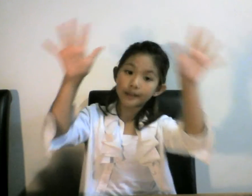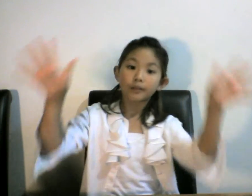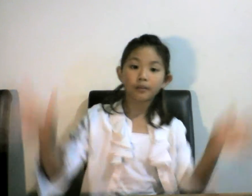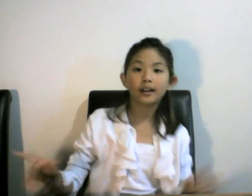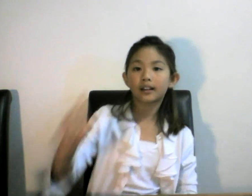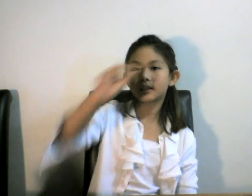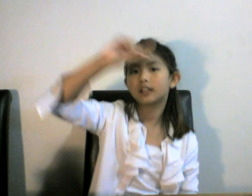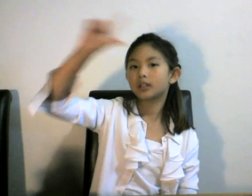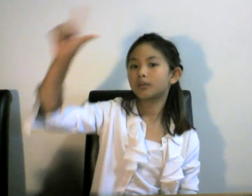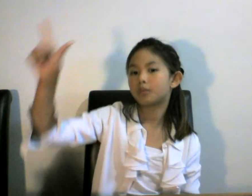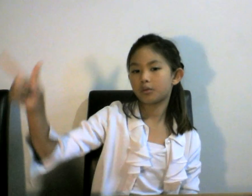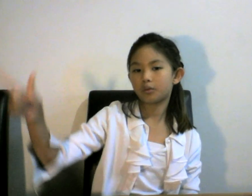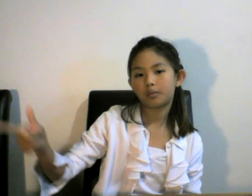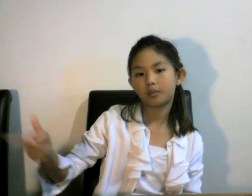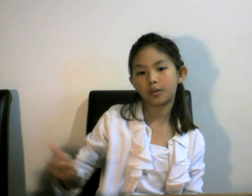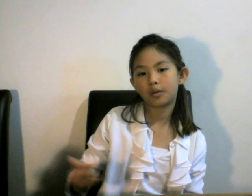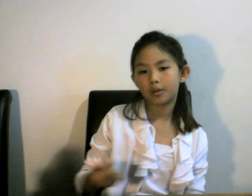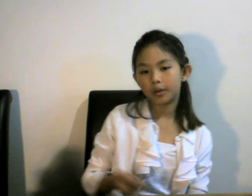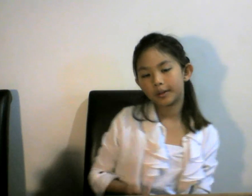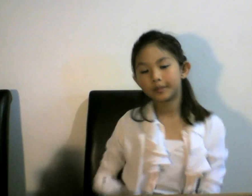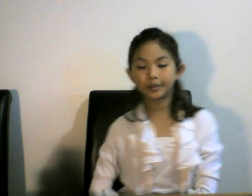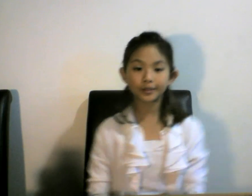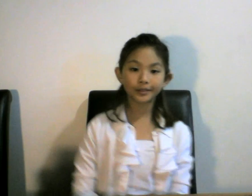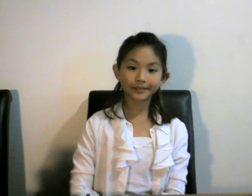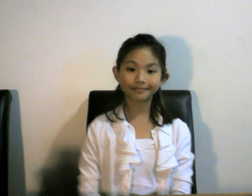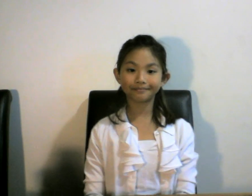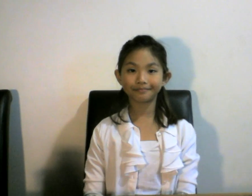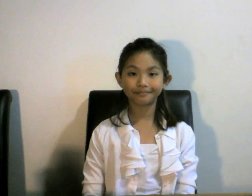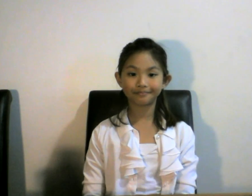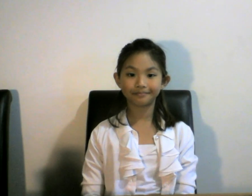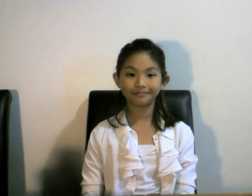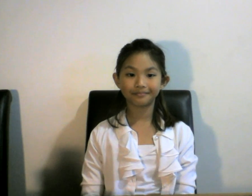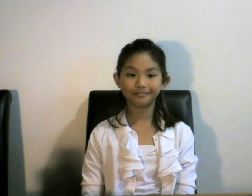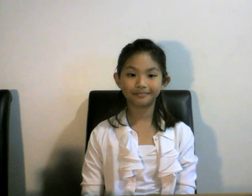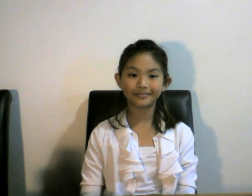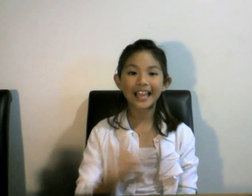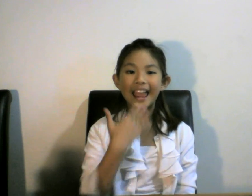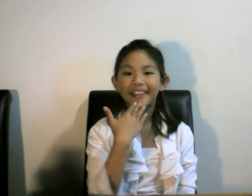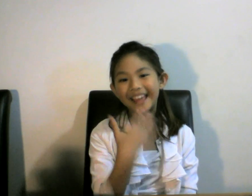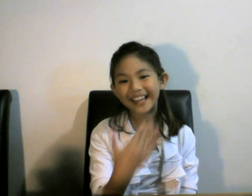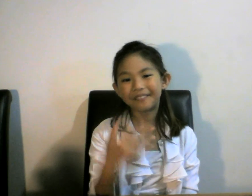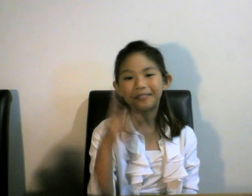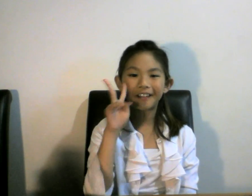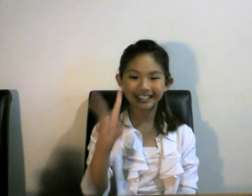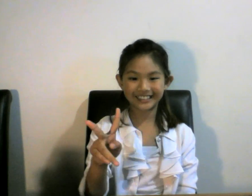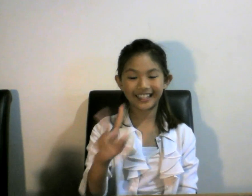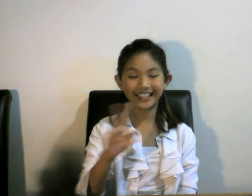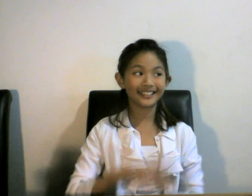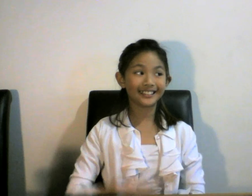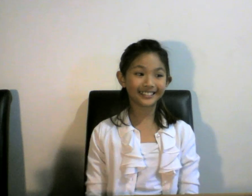Even brighter than the moon, moon, moon. Thank you for watching.